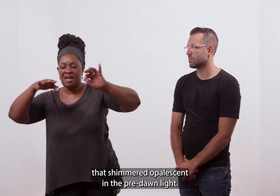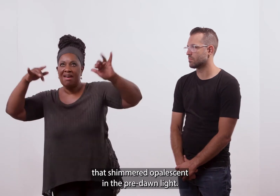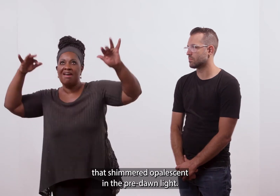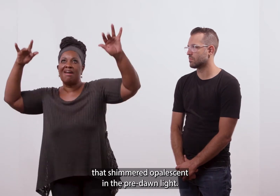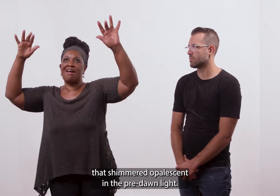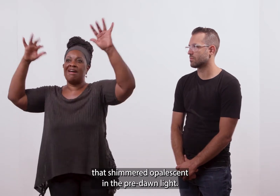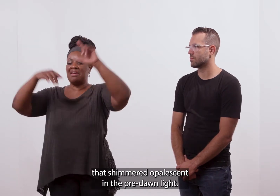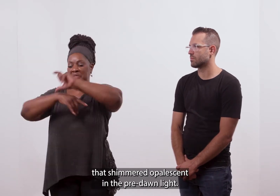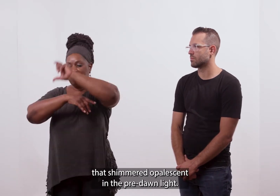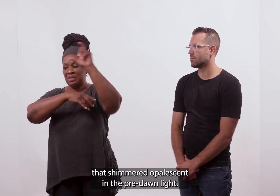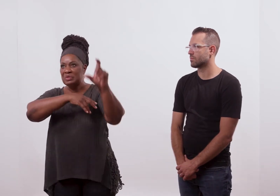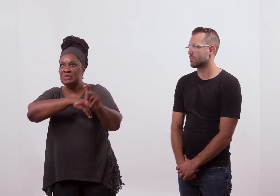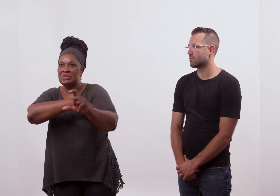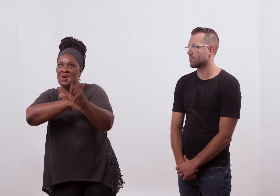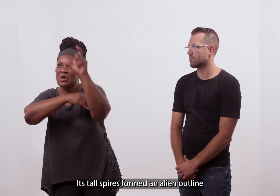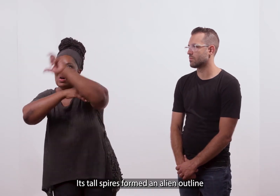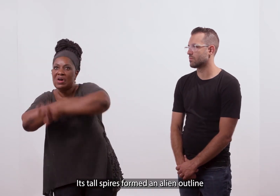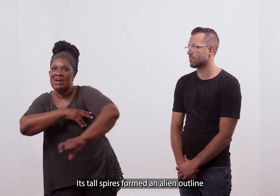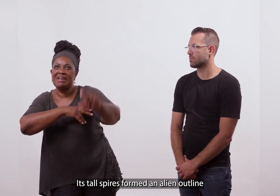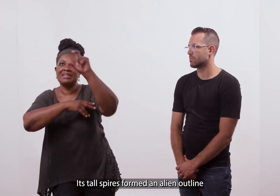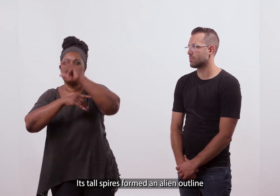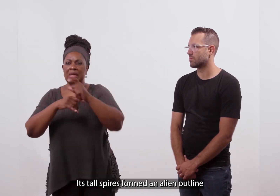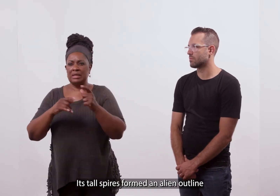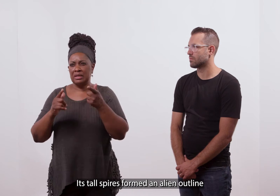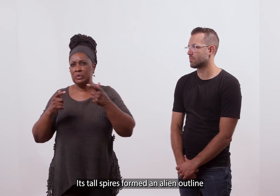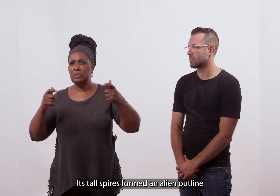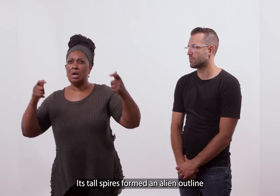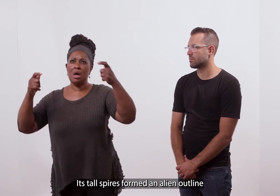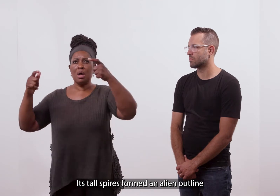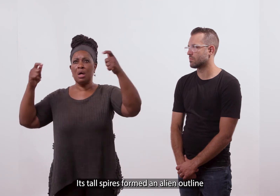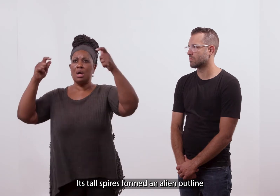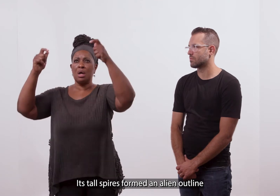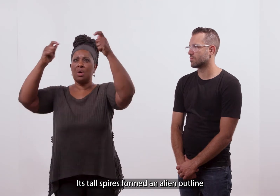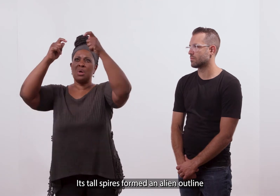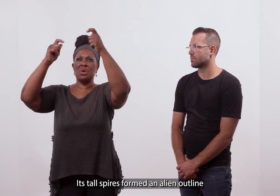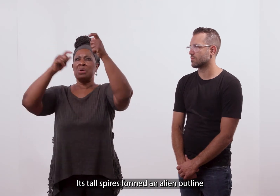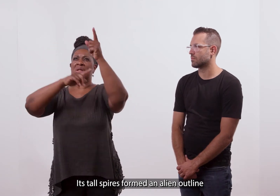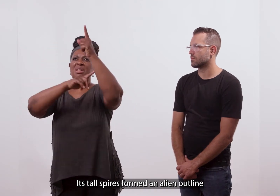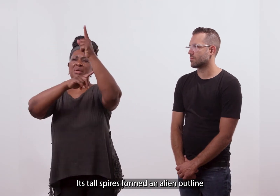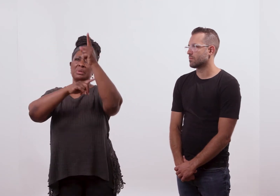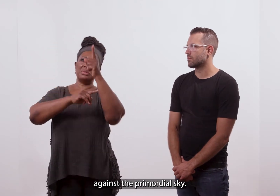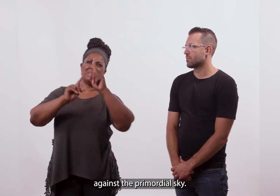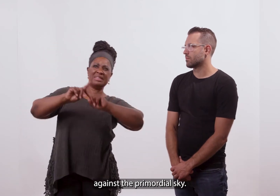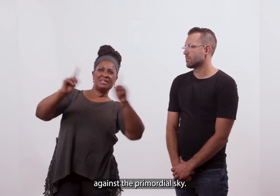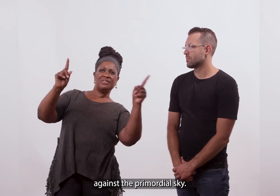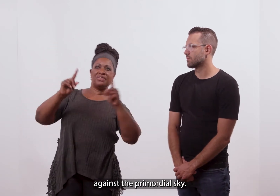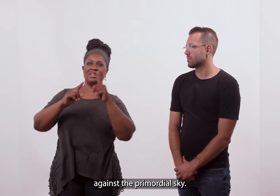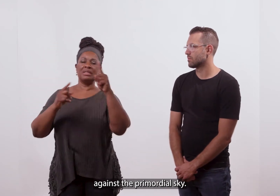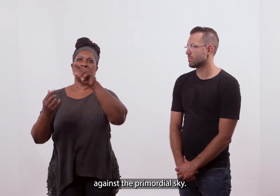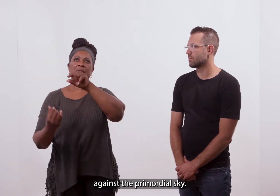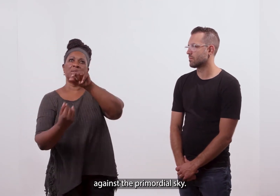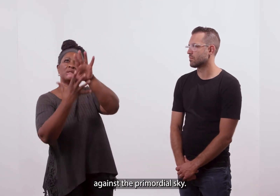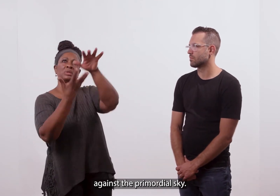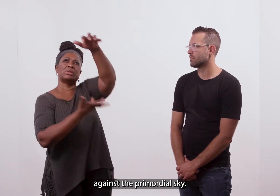the pre-dawn light. Its tall spires formed an alien outline against the